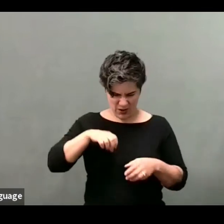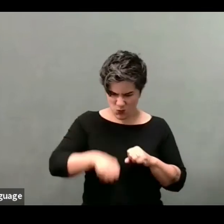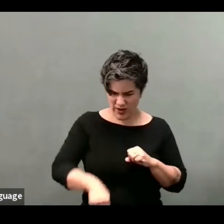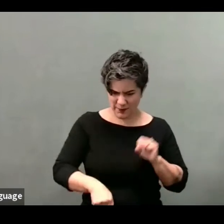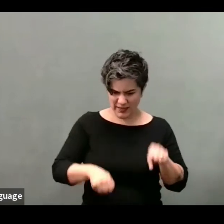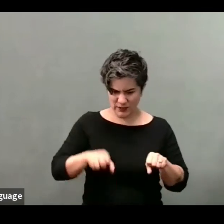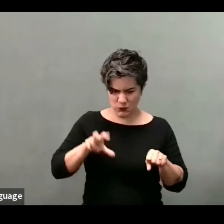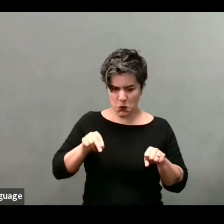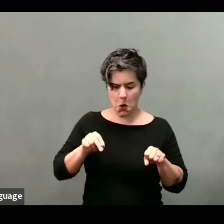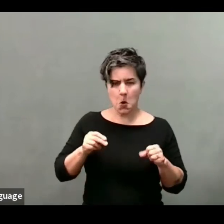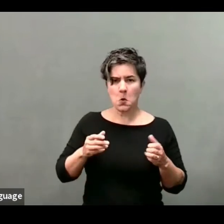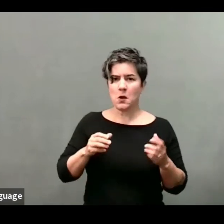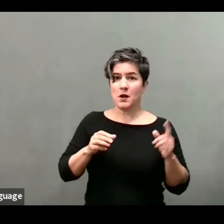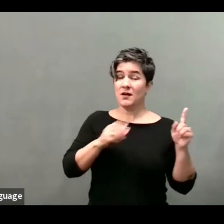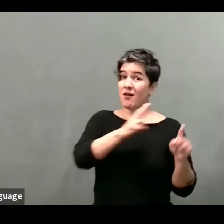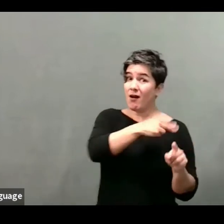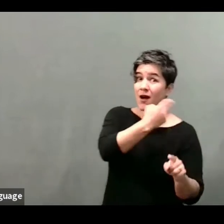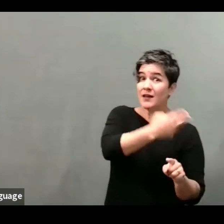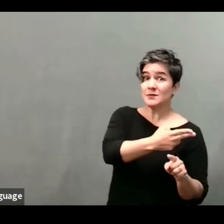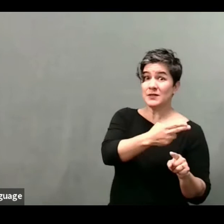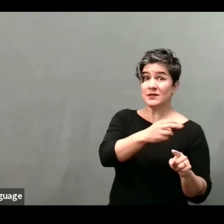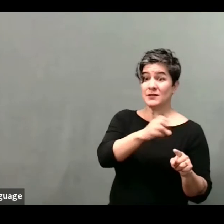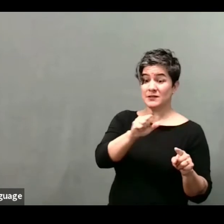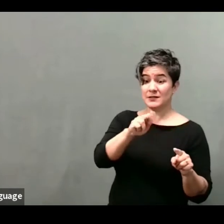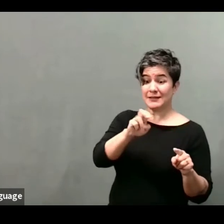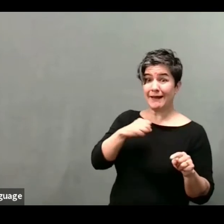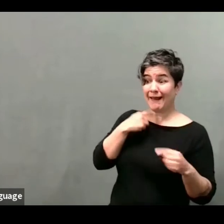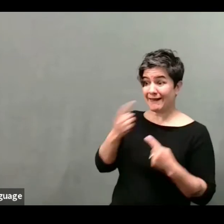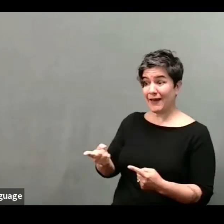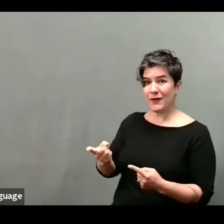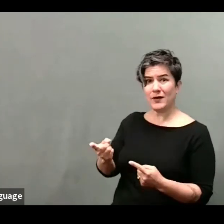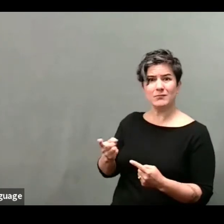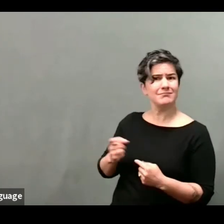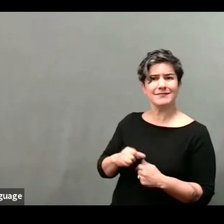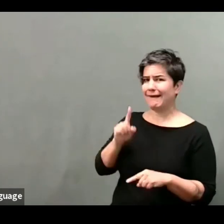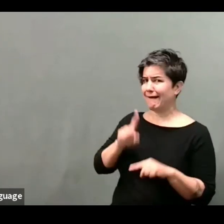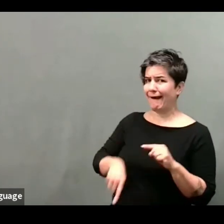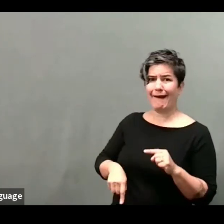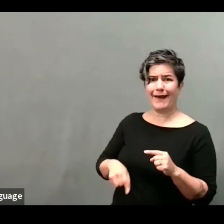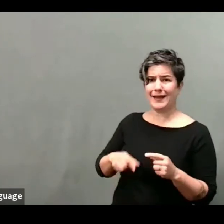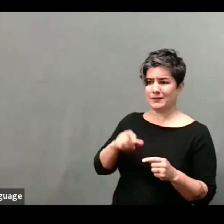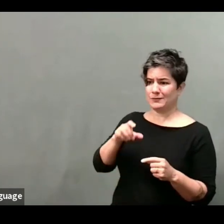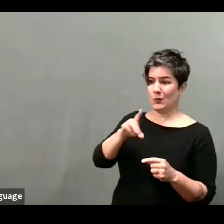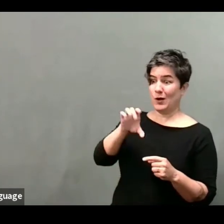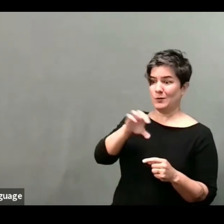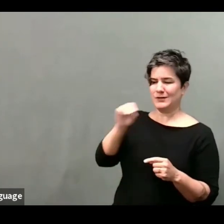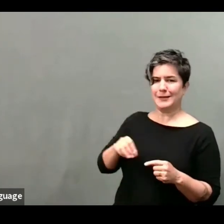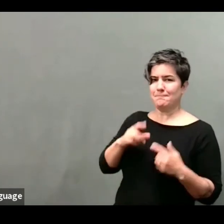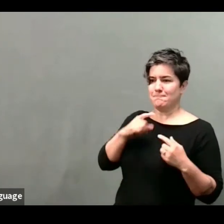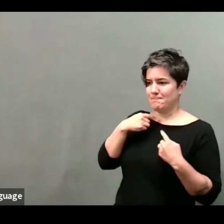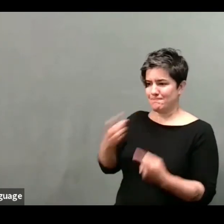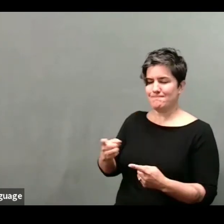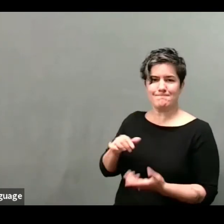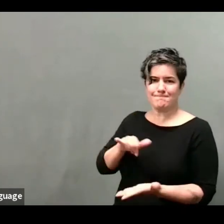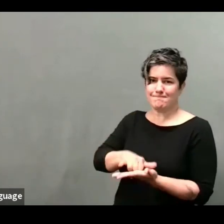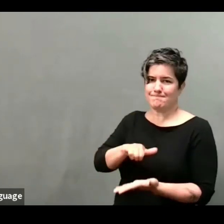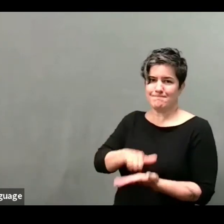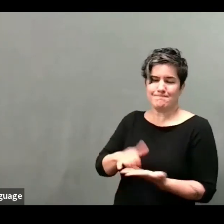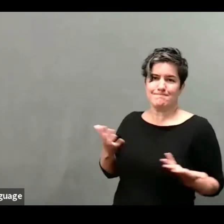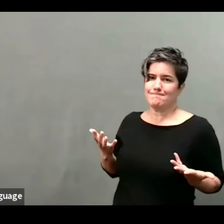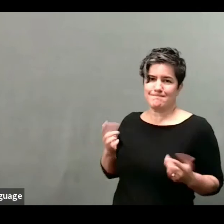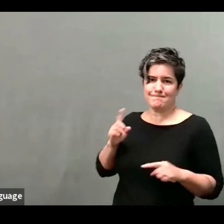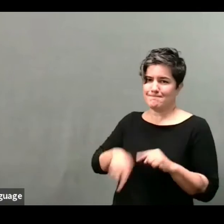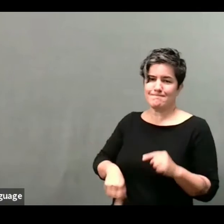raped or not? That's not something that the hospital is going to be able to answer for them with any certainty. The other thing that